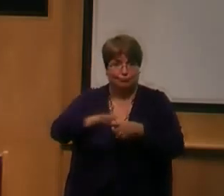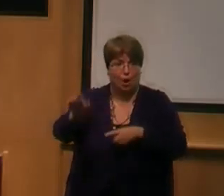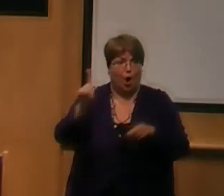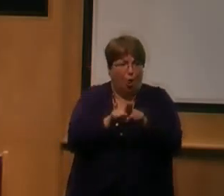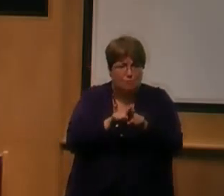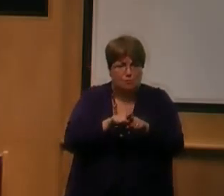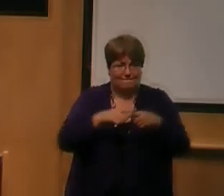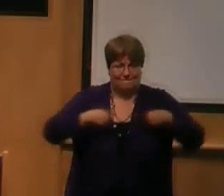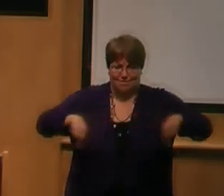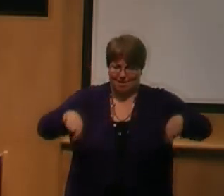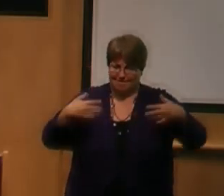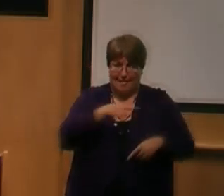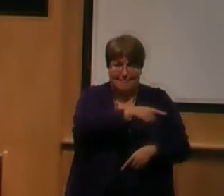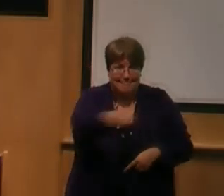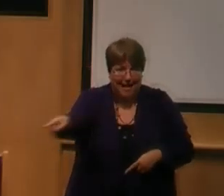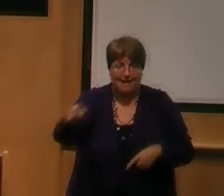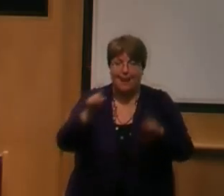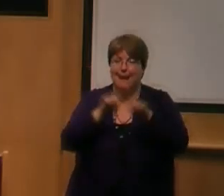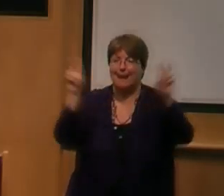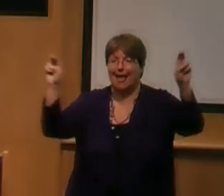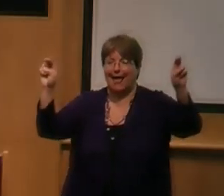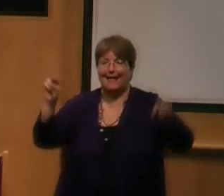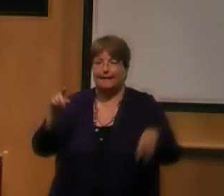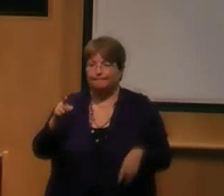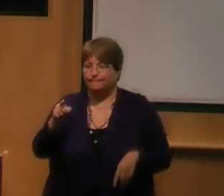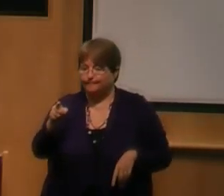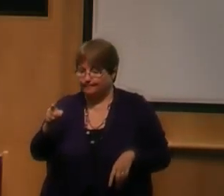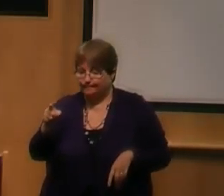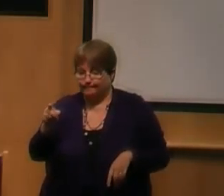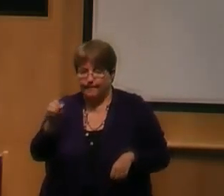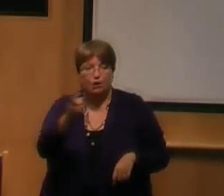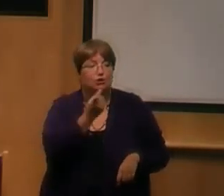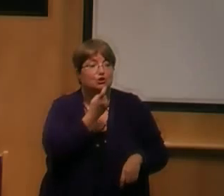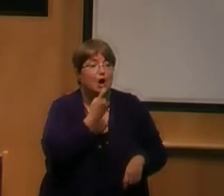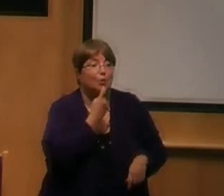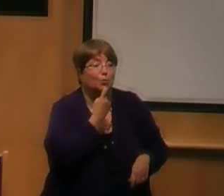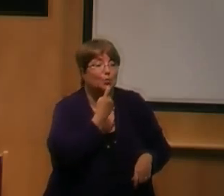improved, their knowledge has improved, their patience.